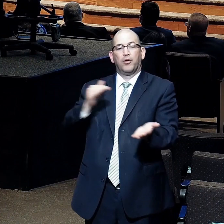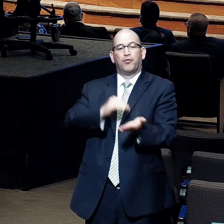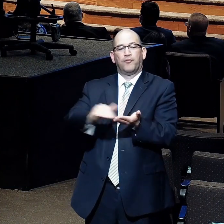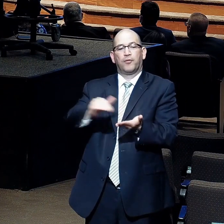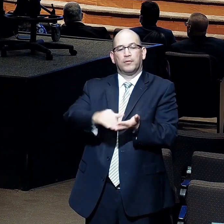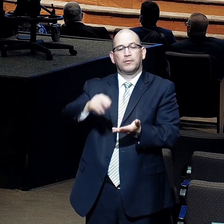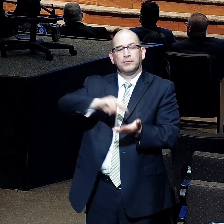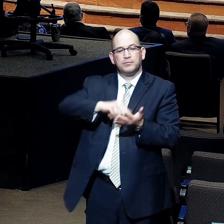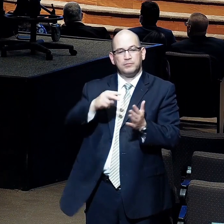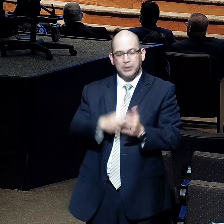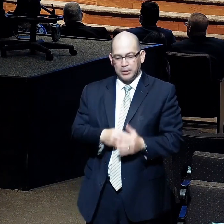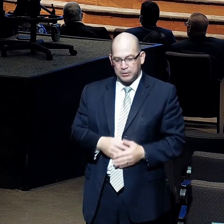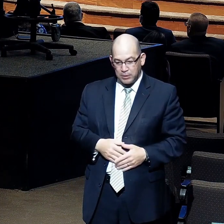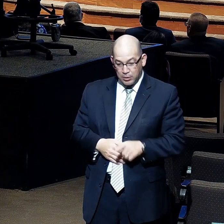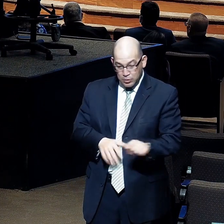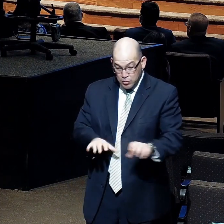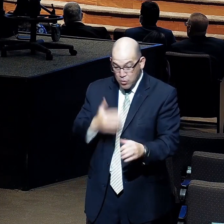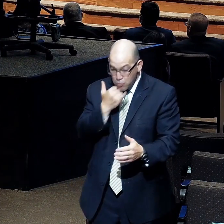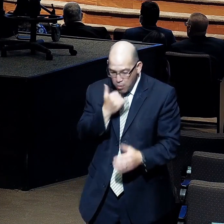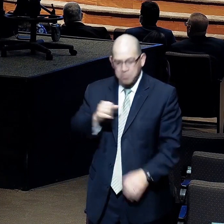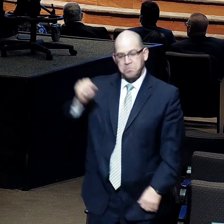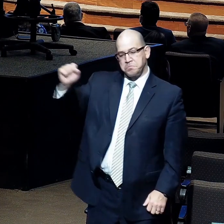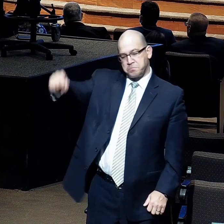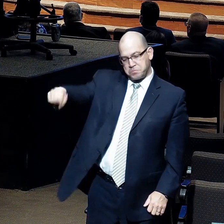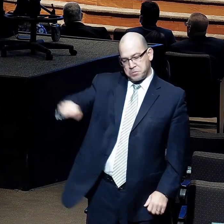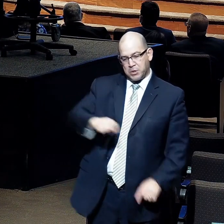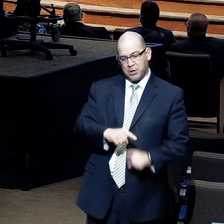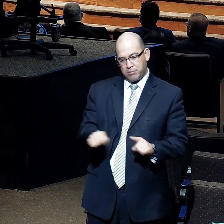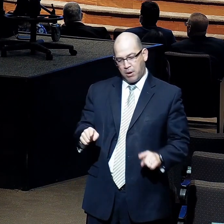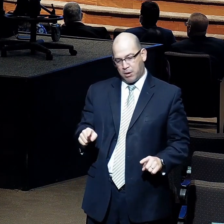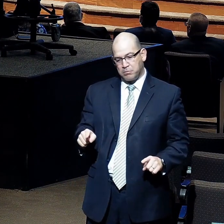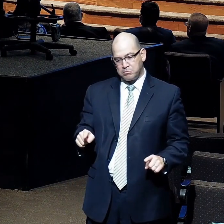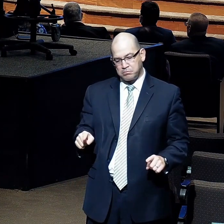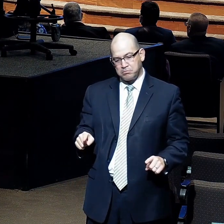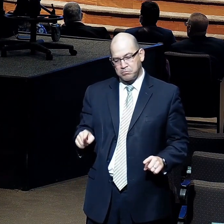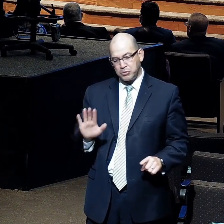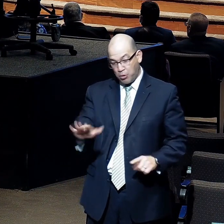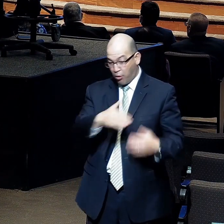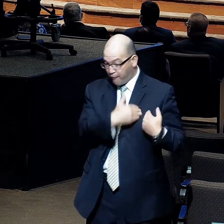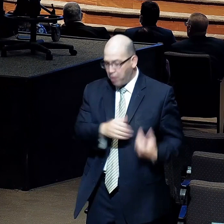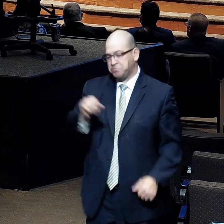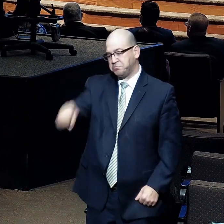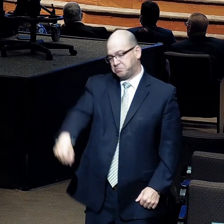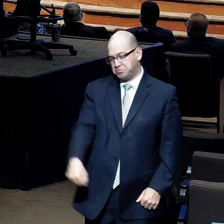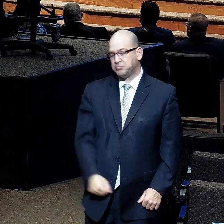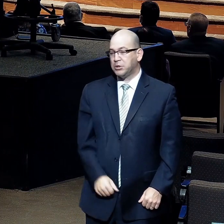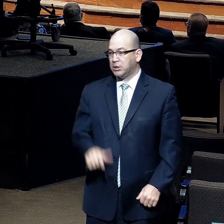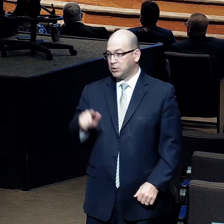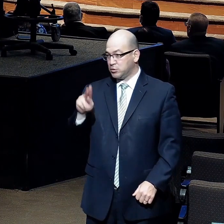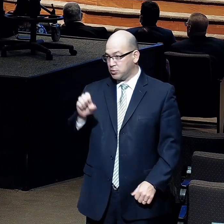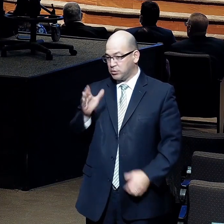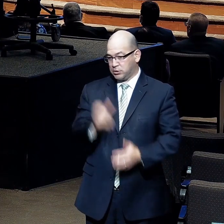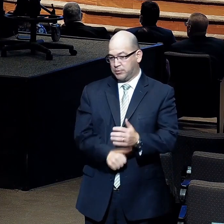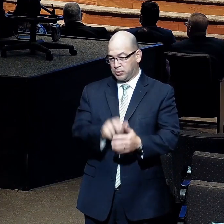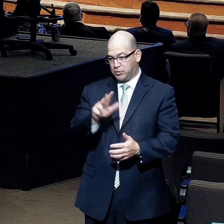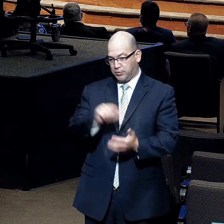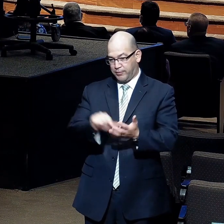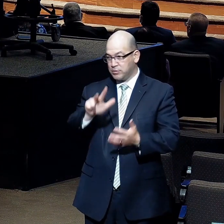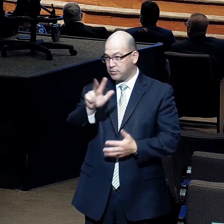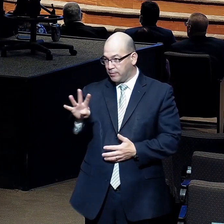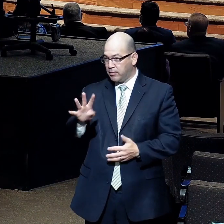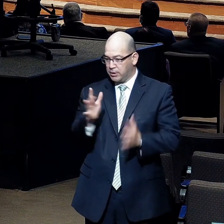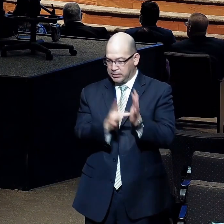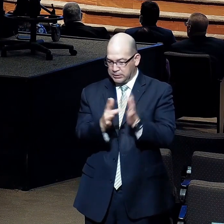person has done something wrong and is truly at fault. In Luke 23:34, as he was on the cross, Christ uttered,